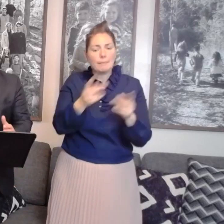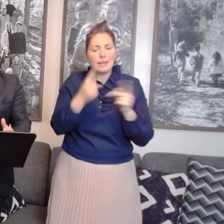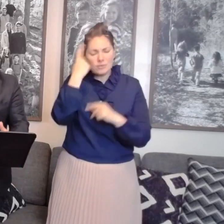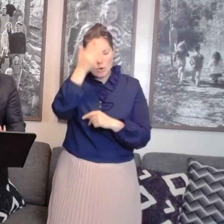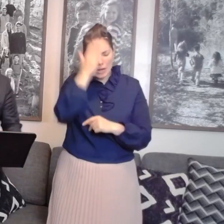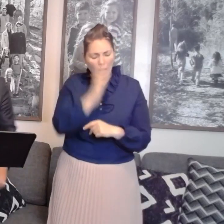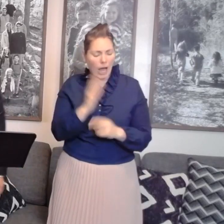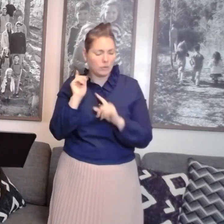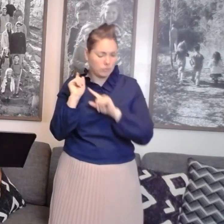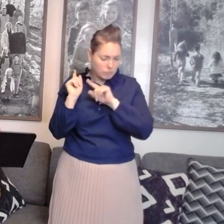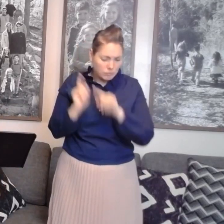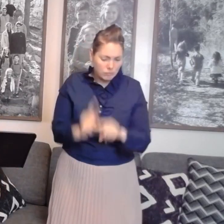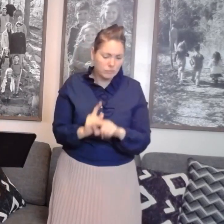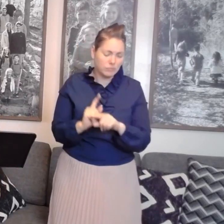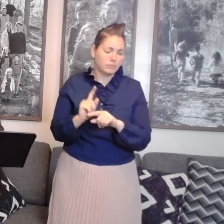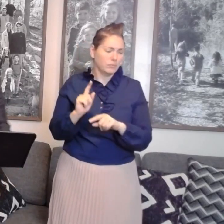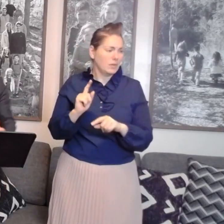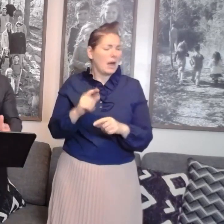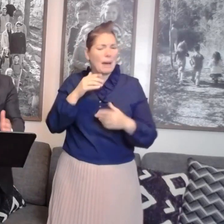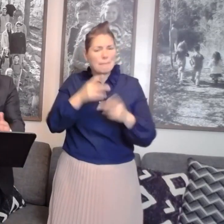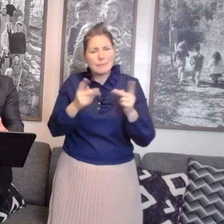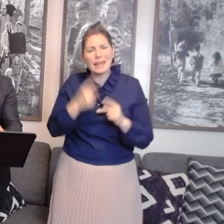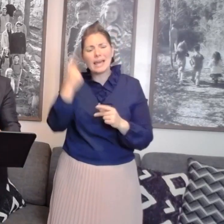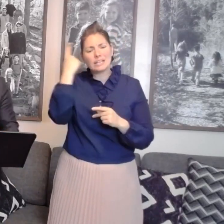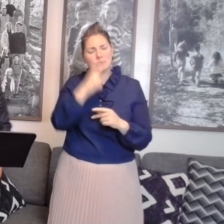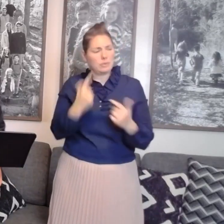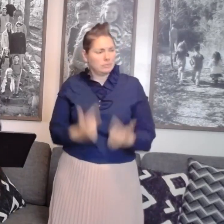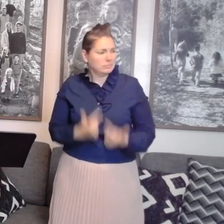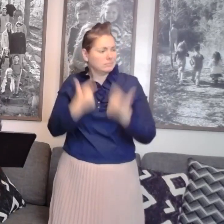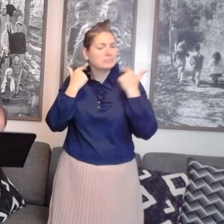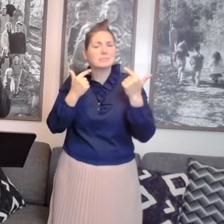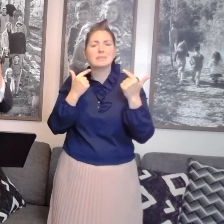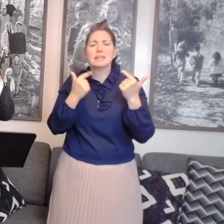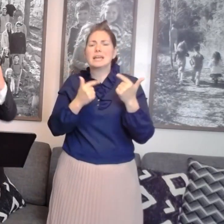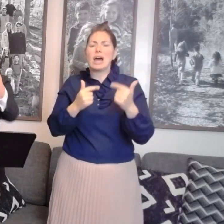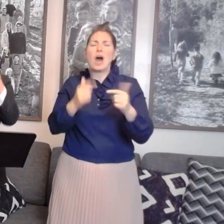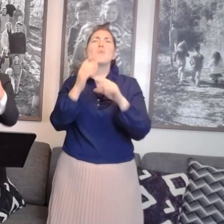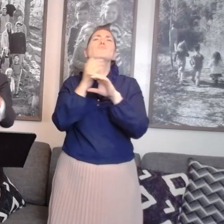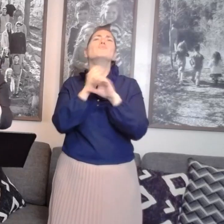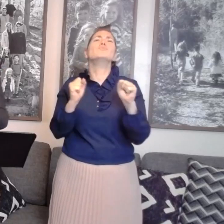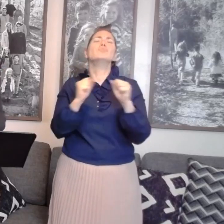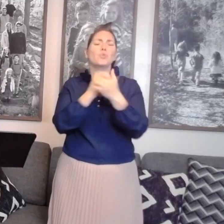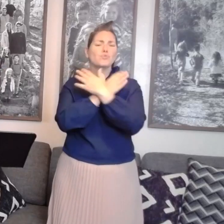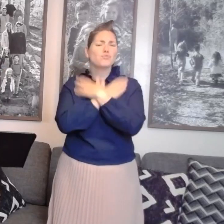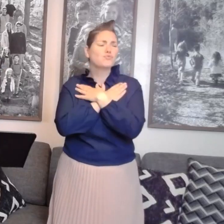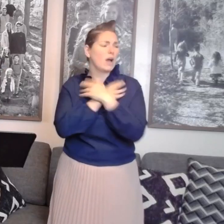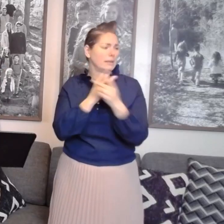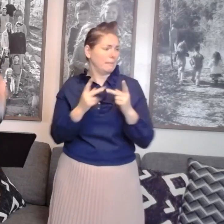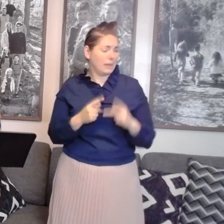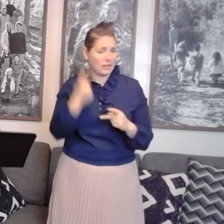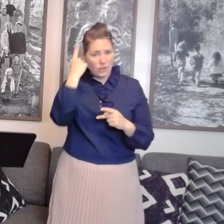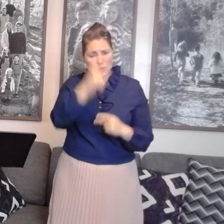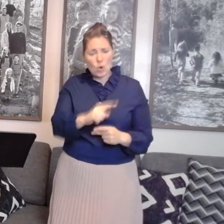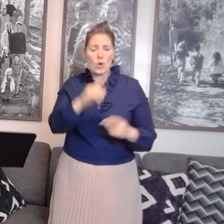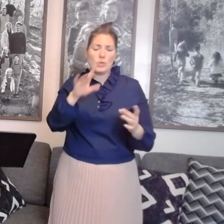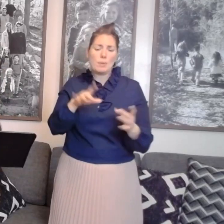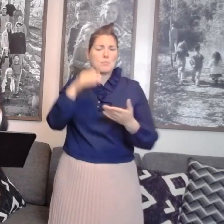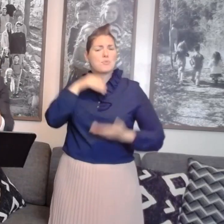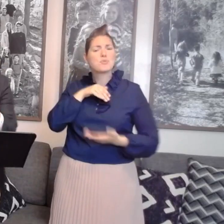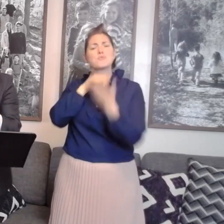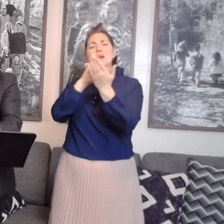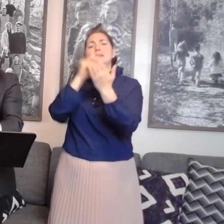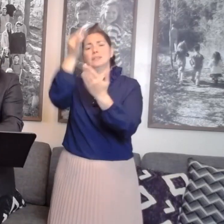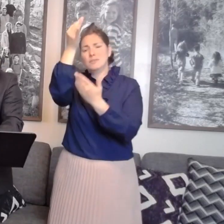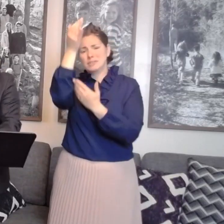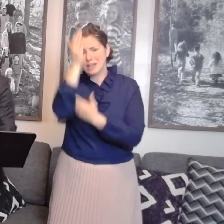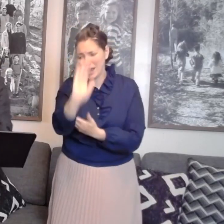to abode, a place of habitation, a resting place for the presence